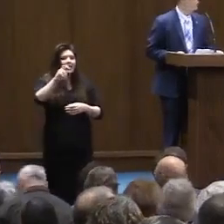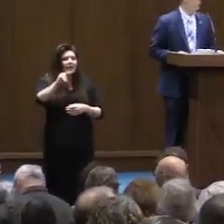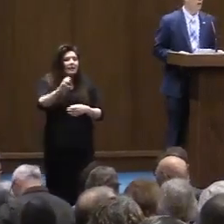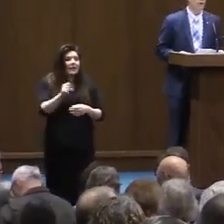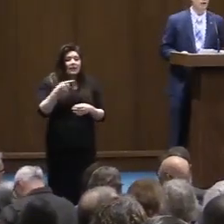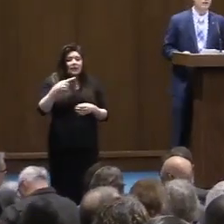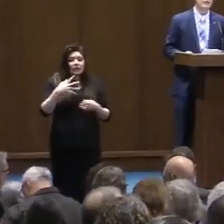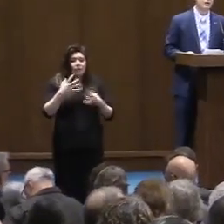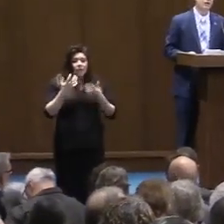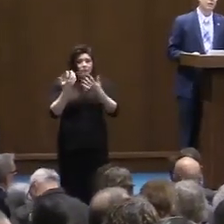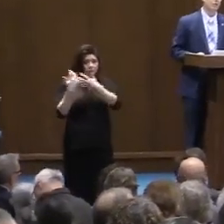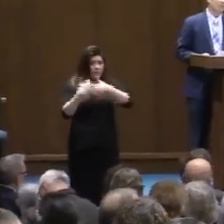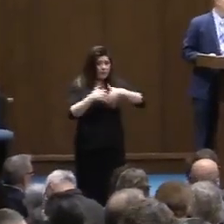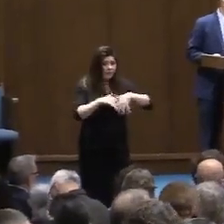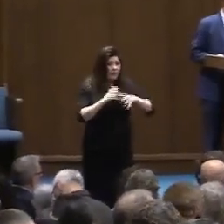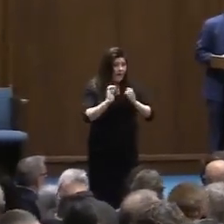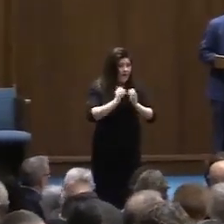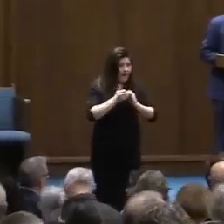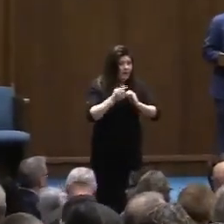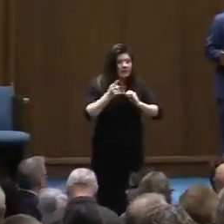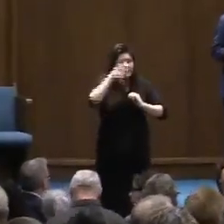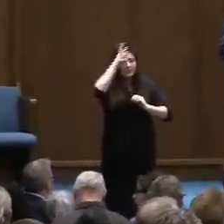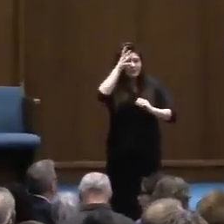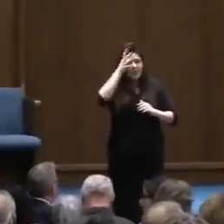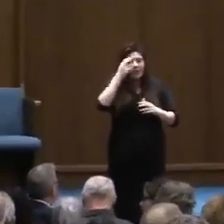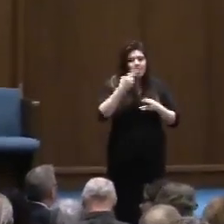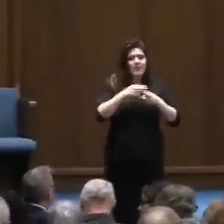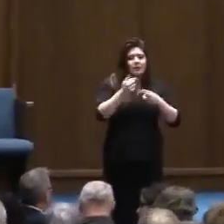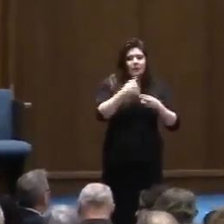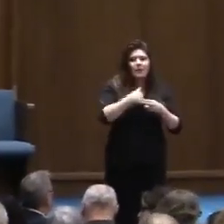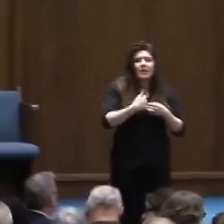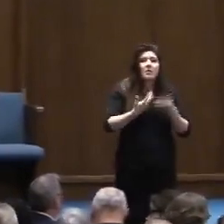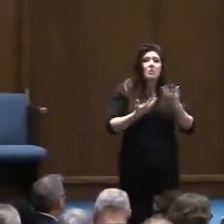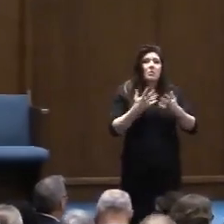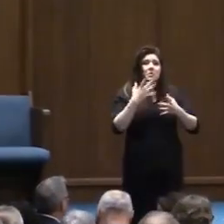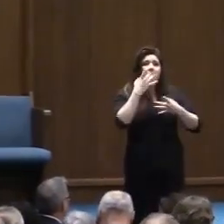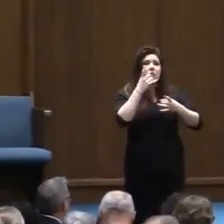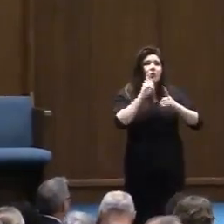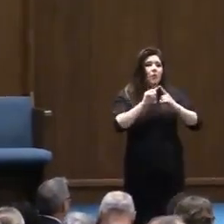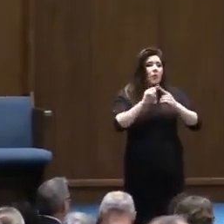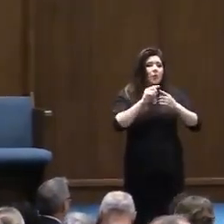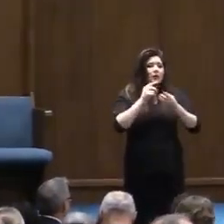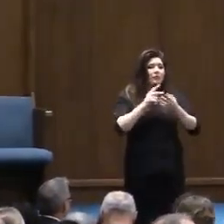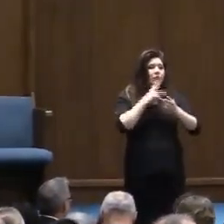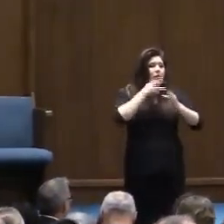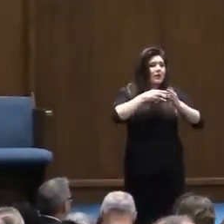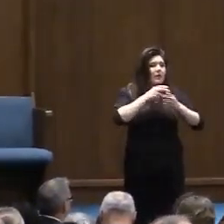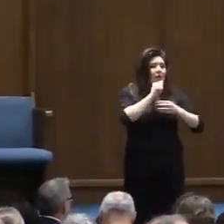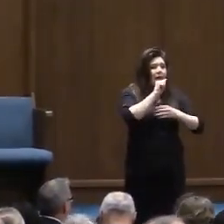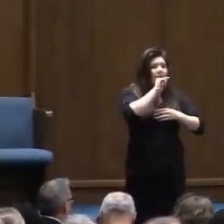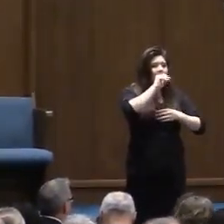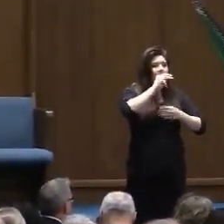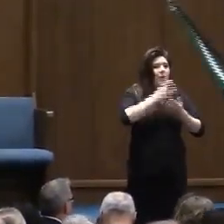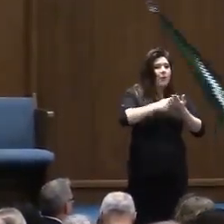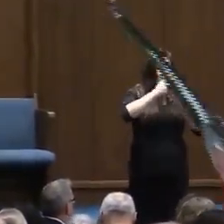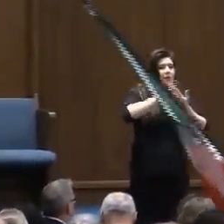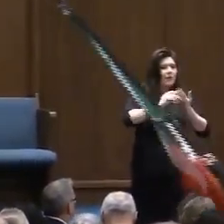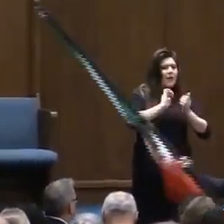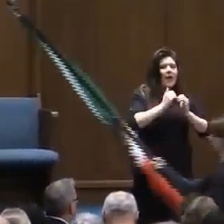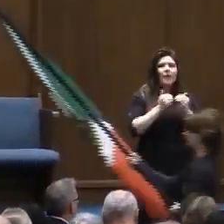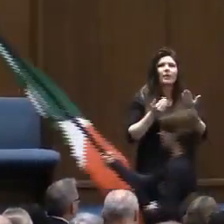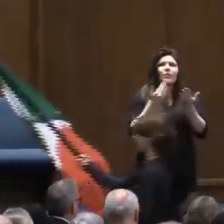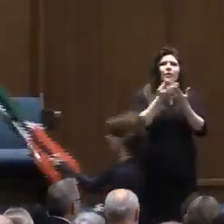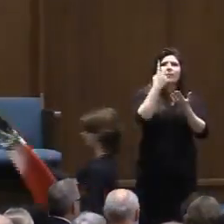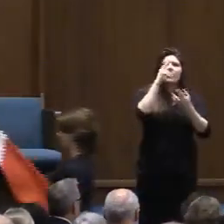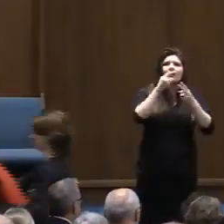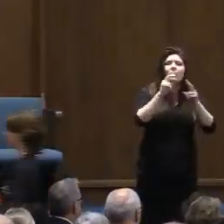worked out was his dad mentioned to me that he may be interested in going to AIM. And I said, well, how is he going to get to Mexico City?